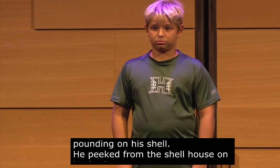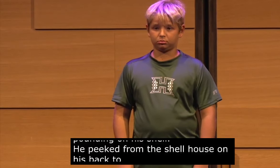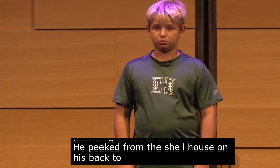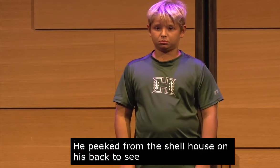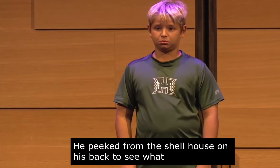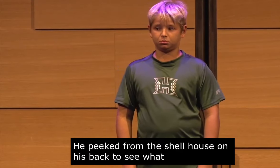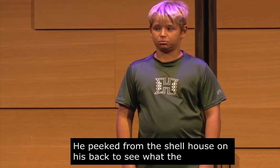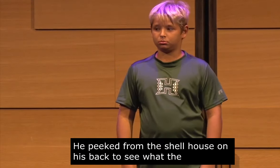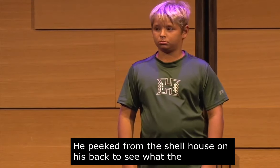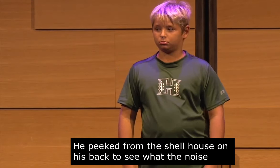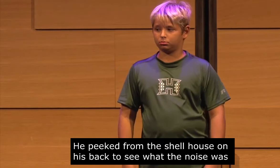was about.